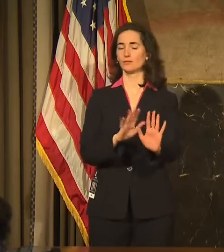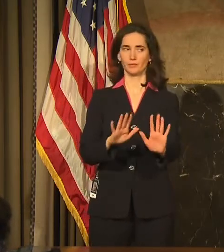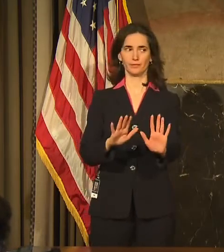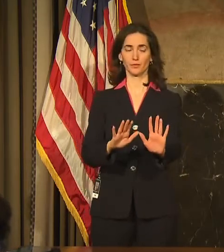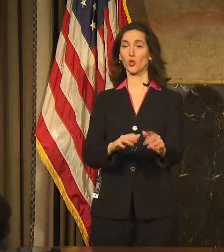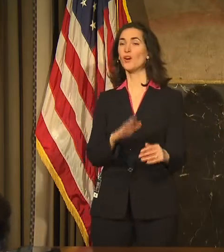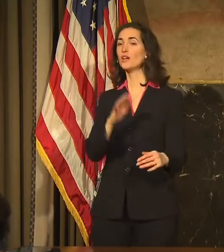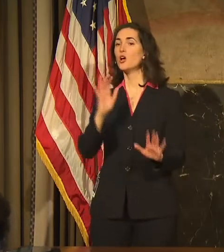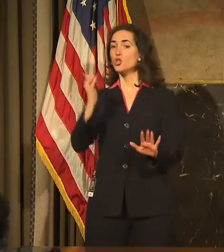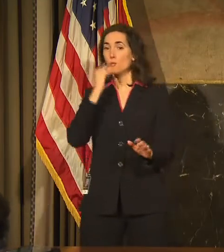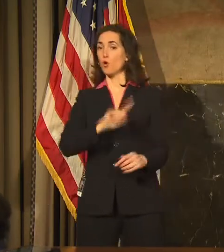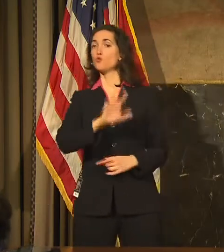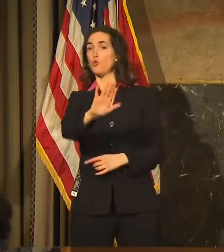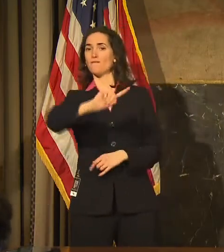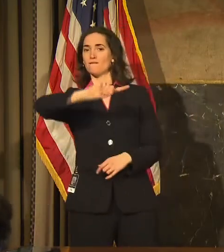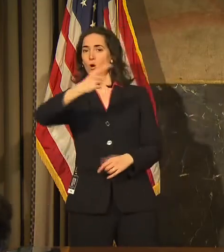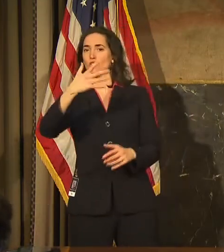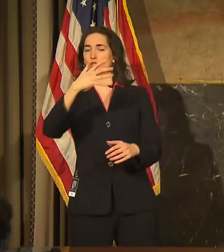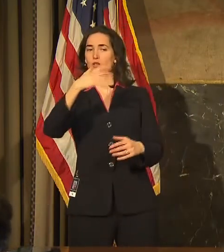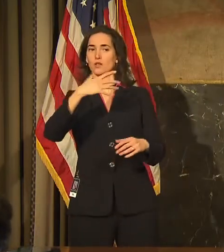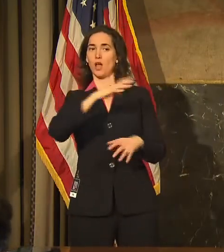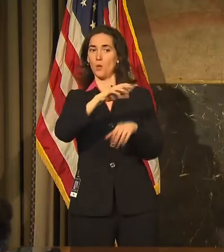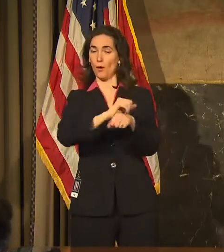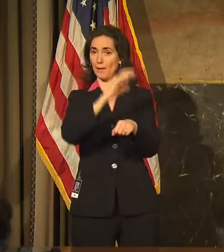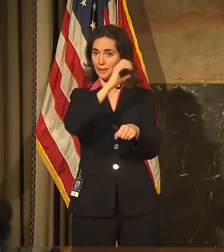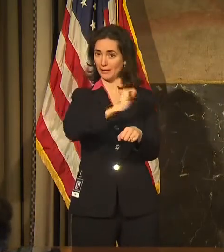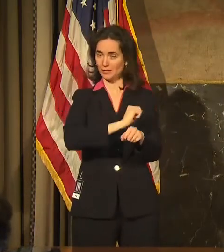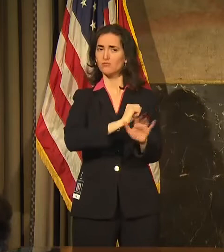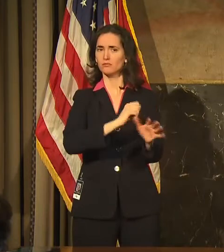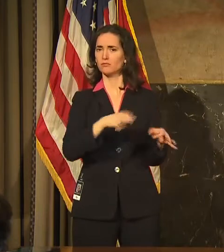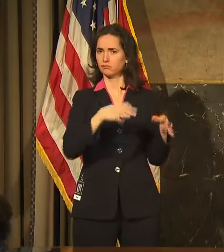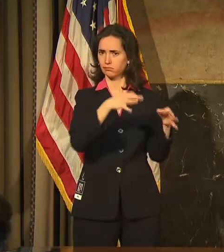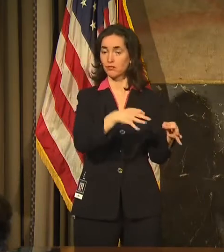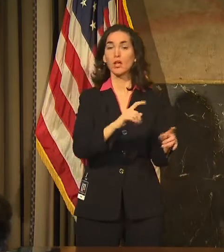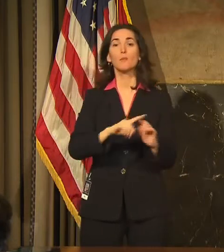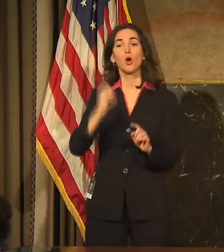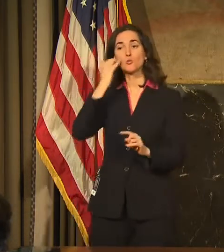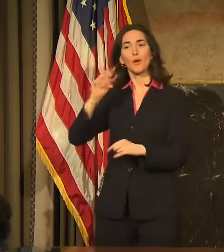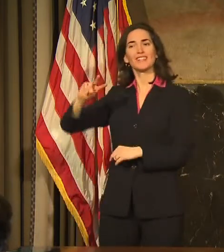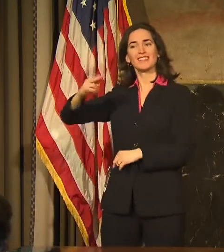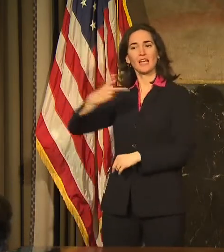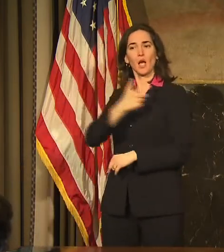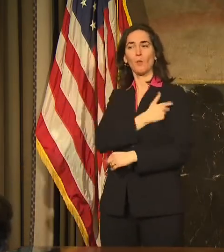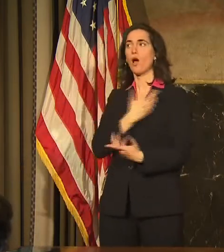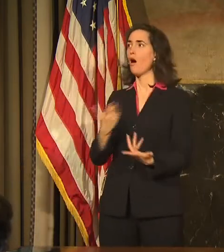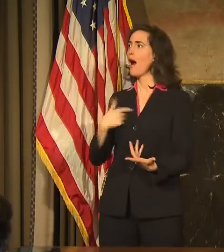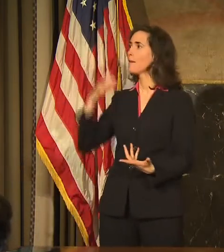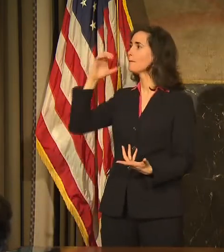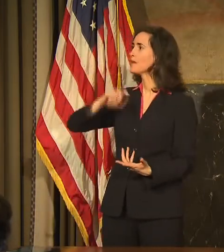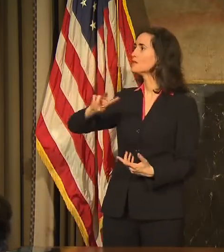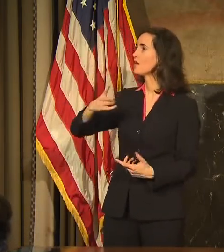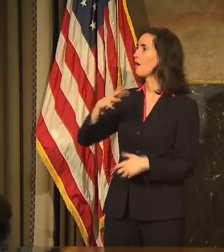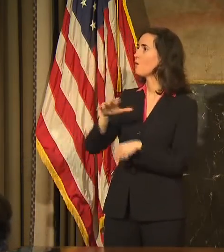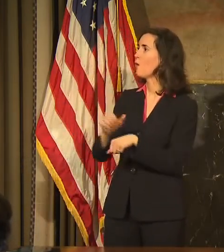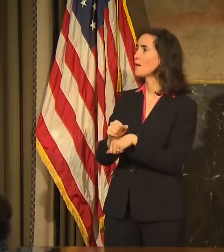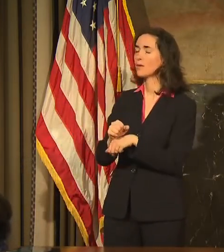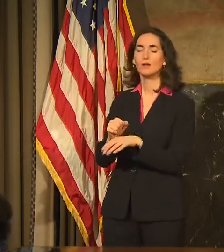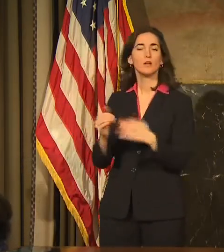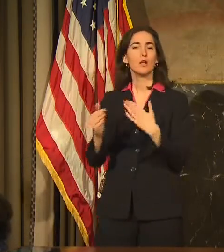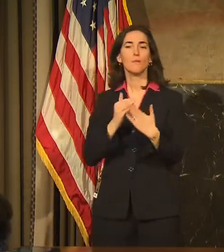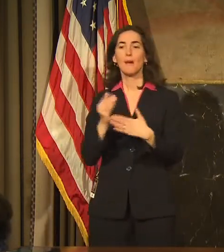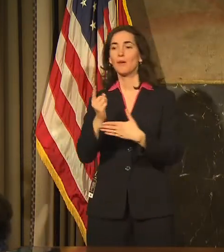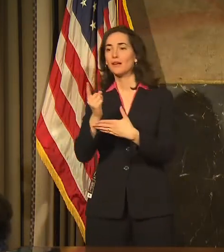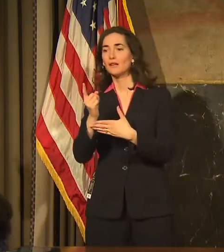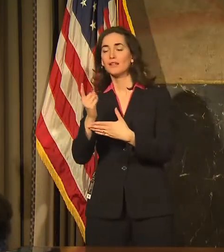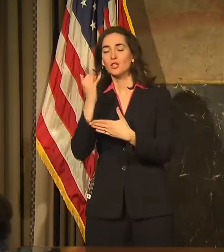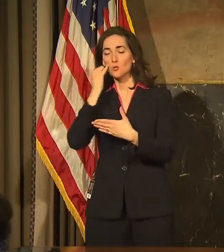is getting rescheduled, that's okay. Reschedule it, take the dose. If it ends up being a week or even 2 or